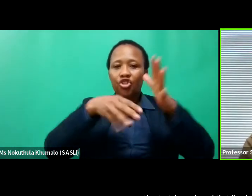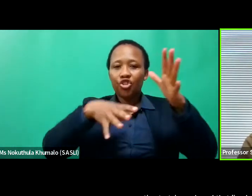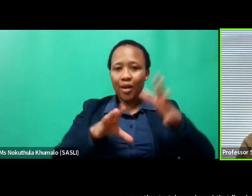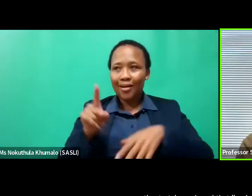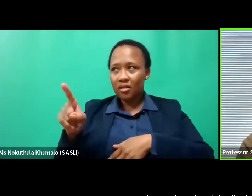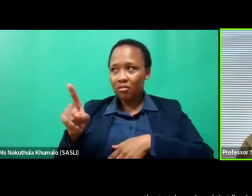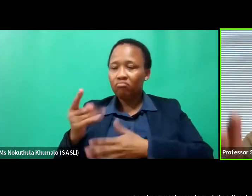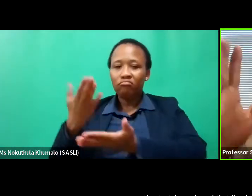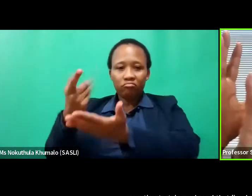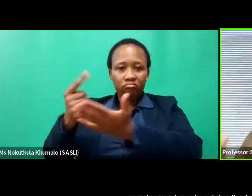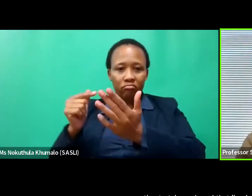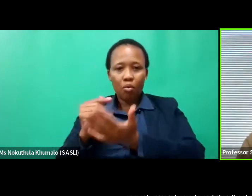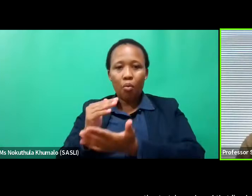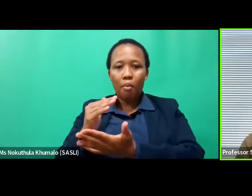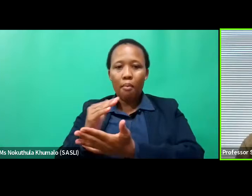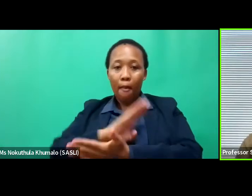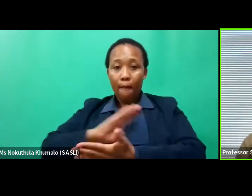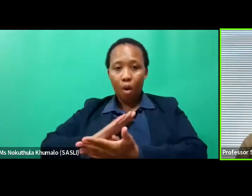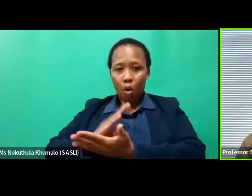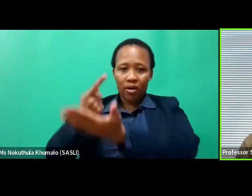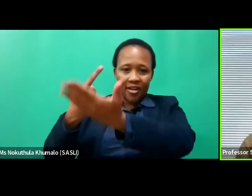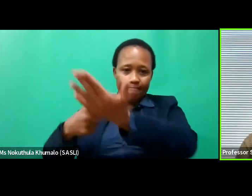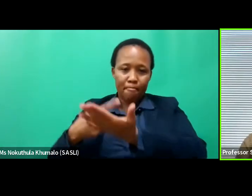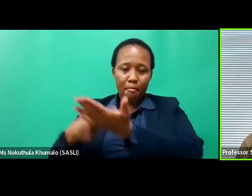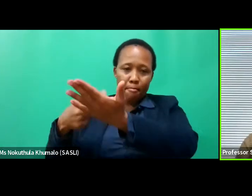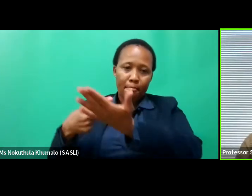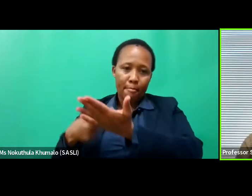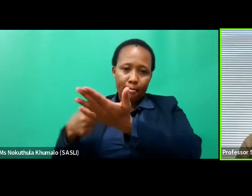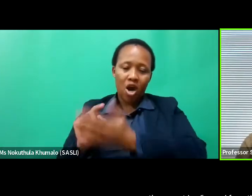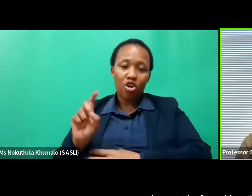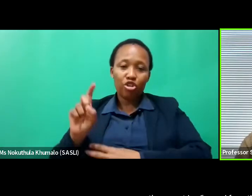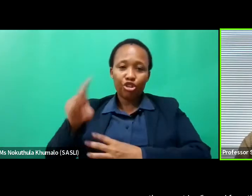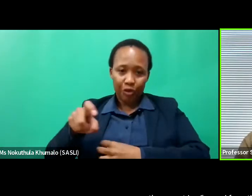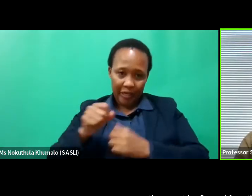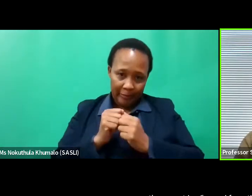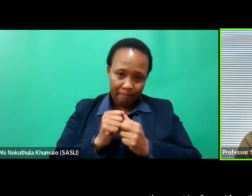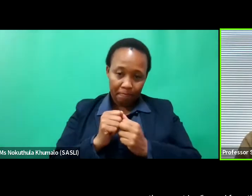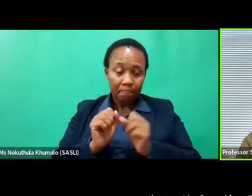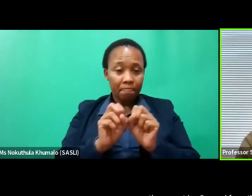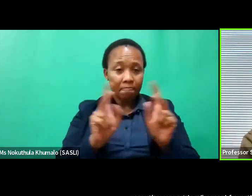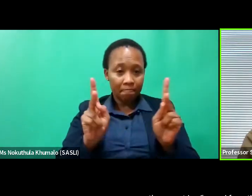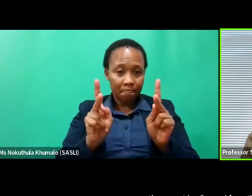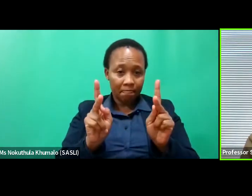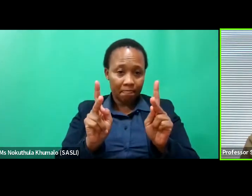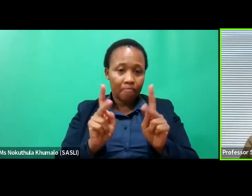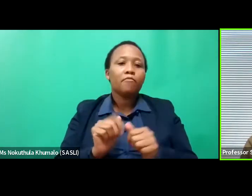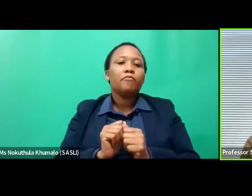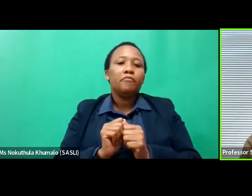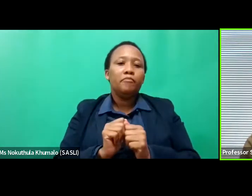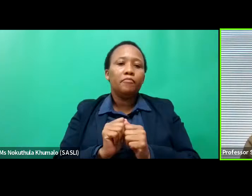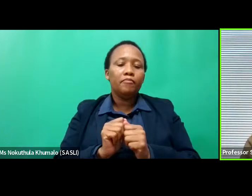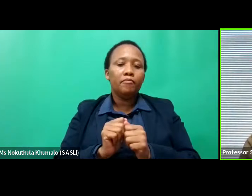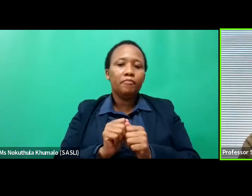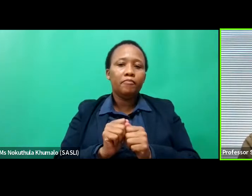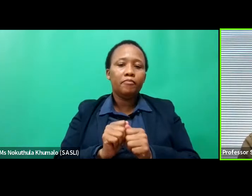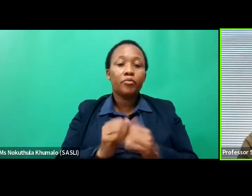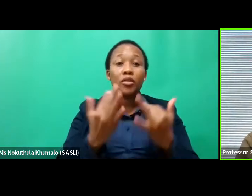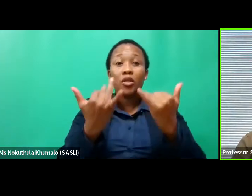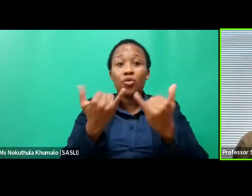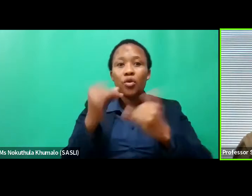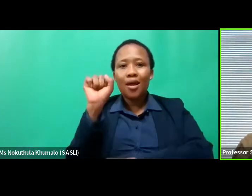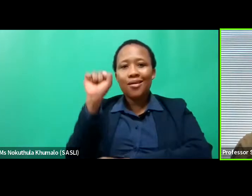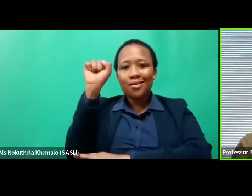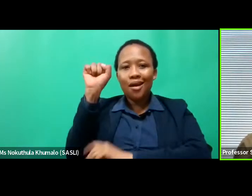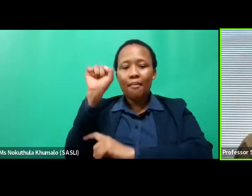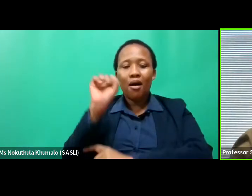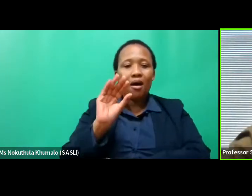be divorced from the lived reality of students, right? So we have this Indaba today, and